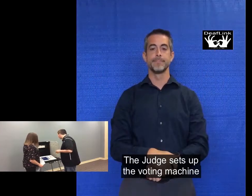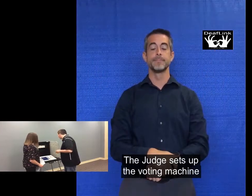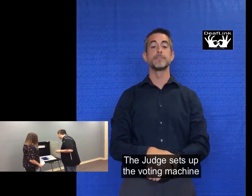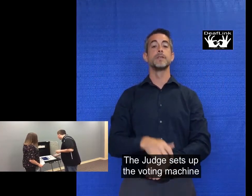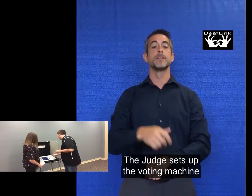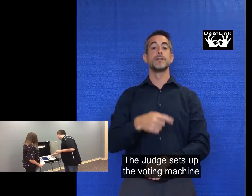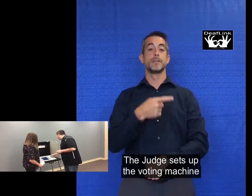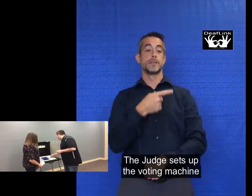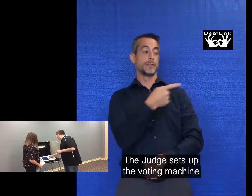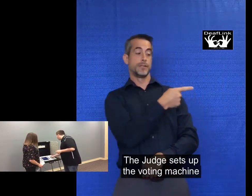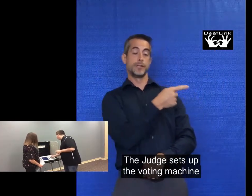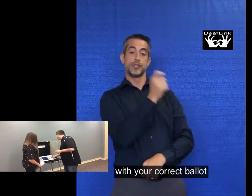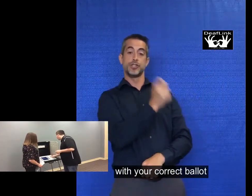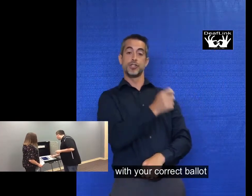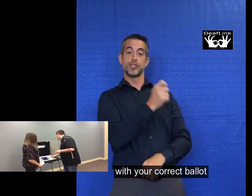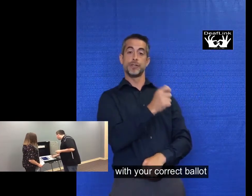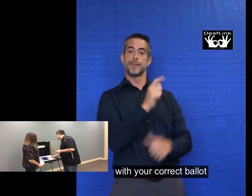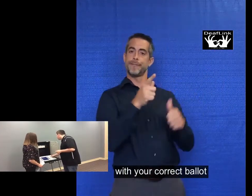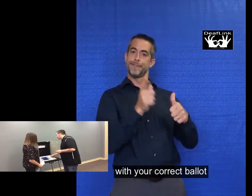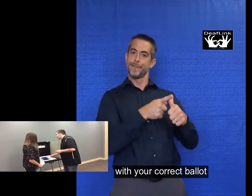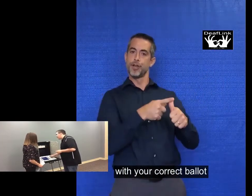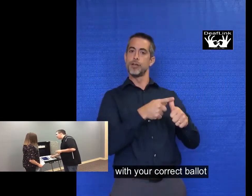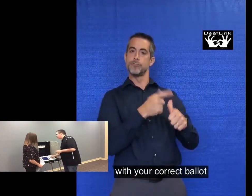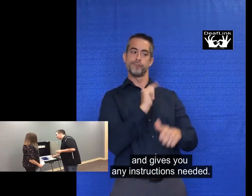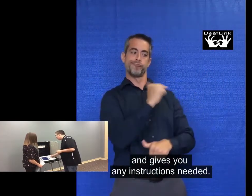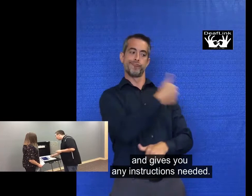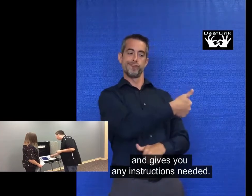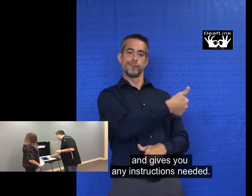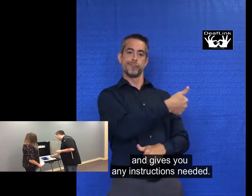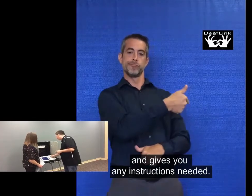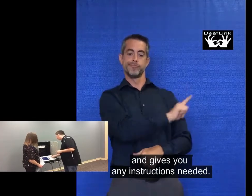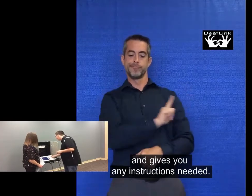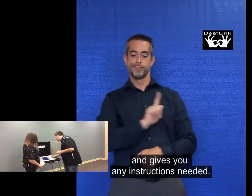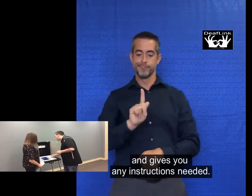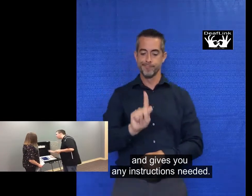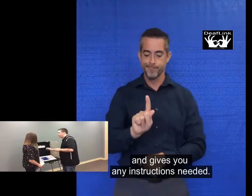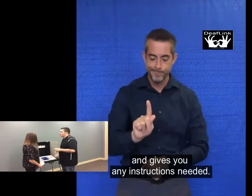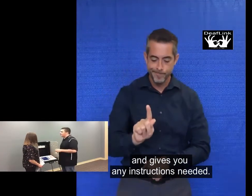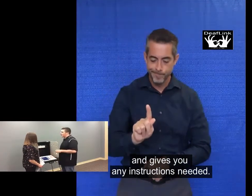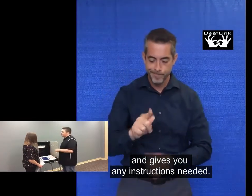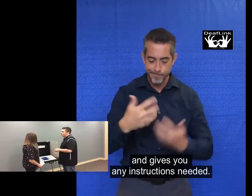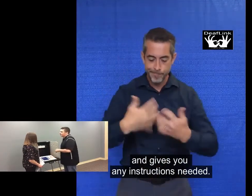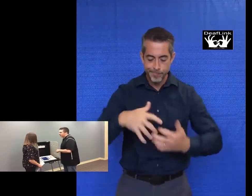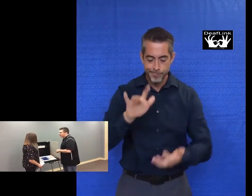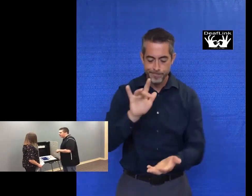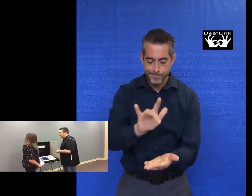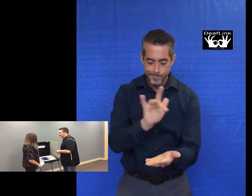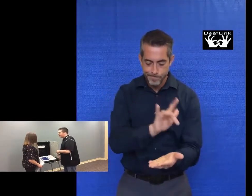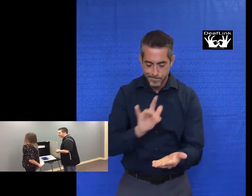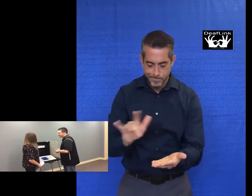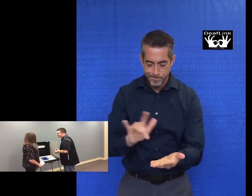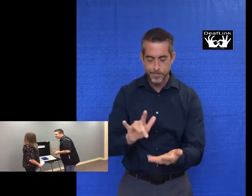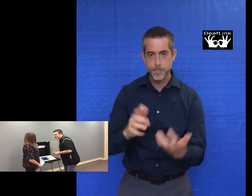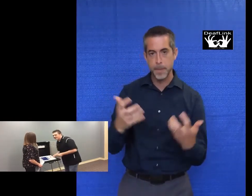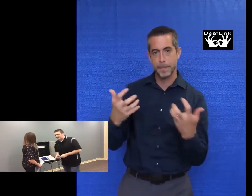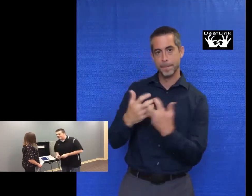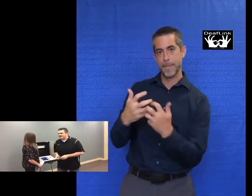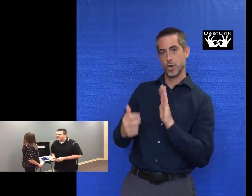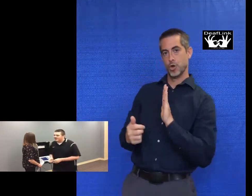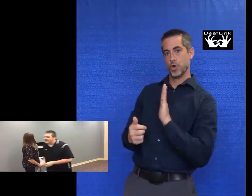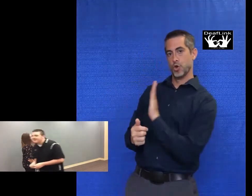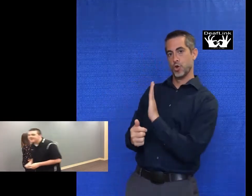The judge sets up the voting machine with your correct ballot and gives you any instructions needed.